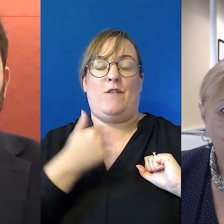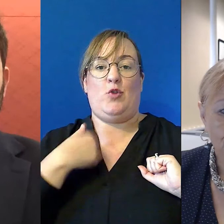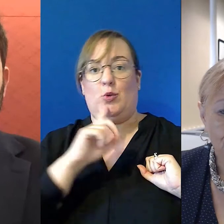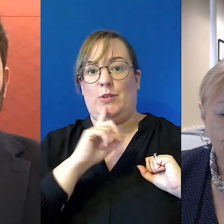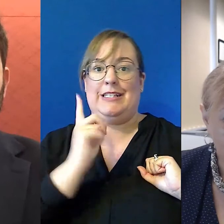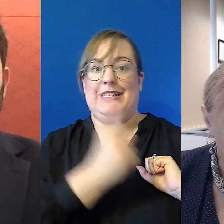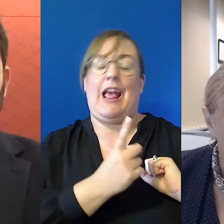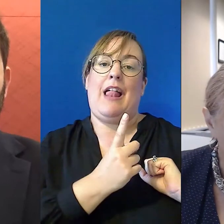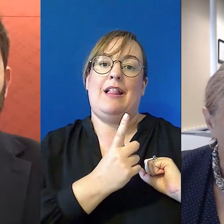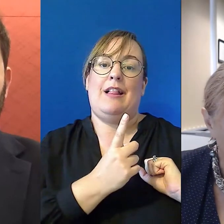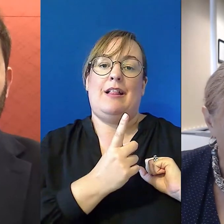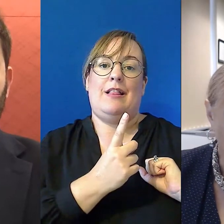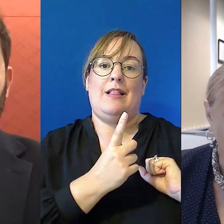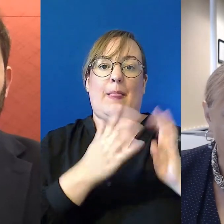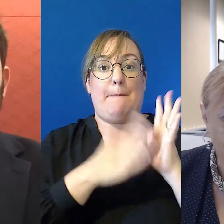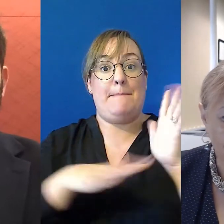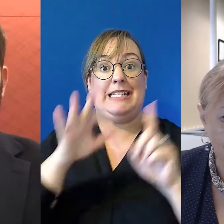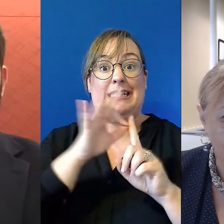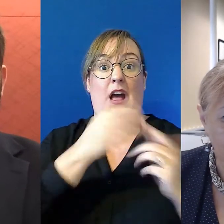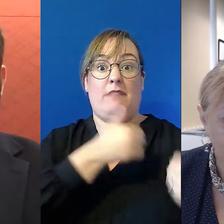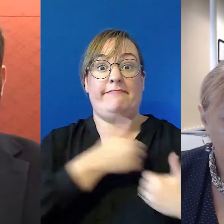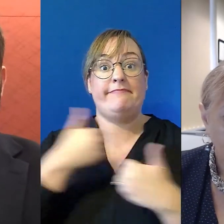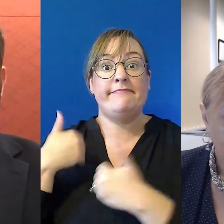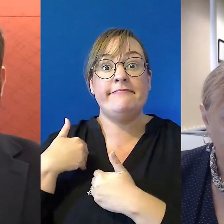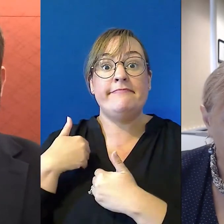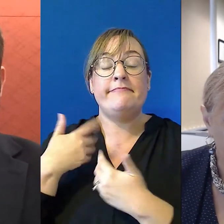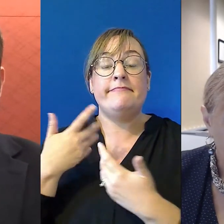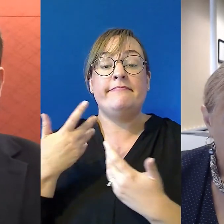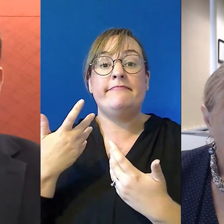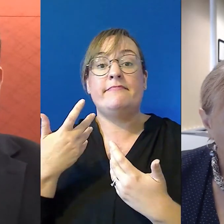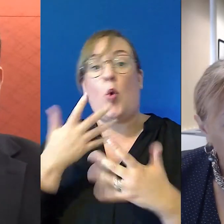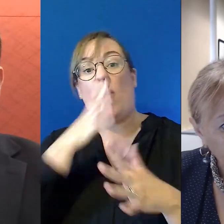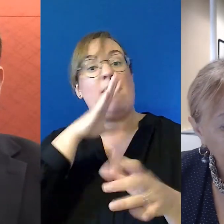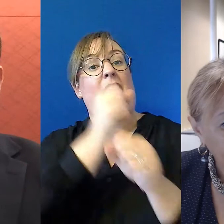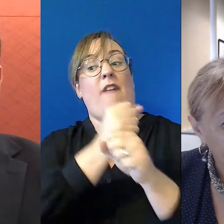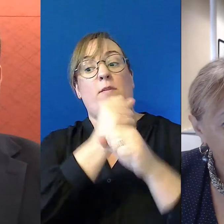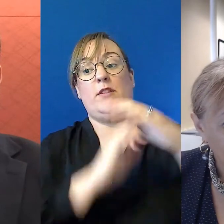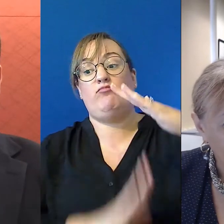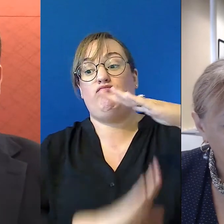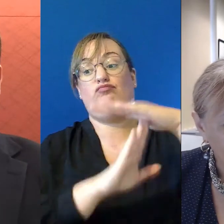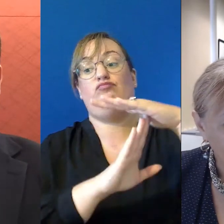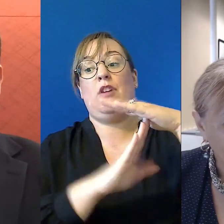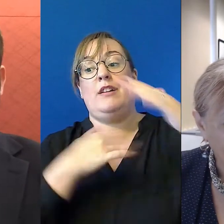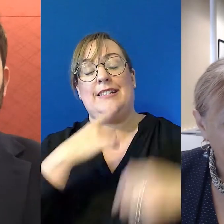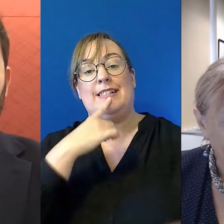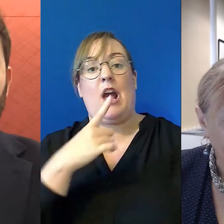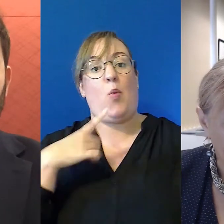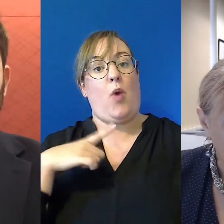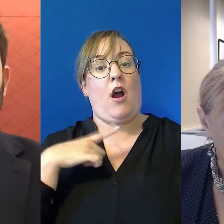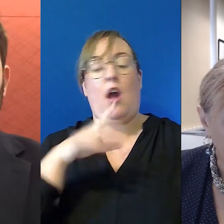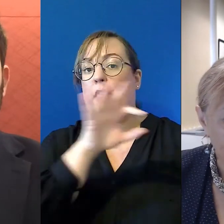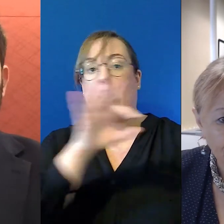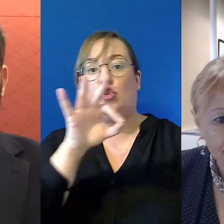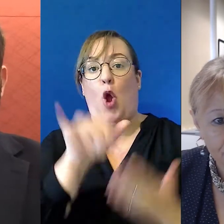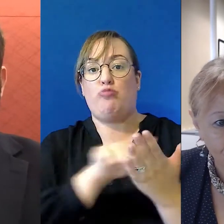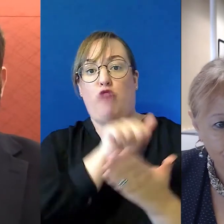your ministers, usually, your government heads, why they're not appropriate